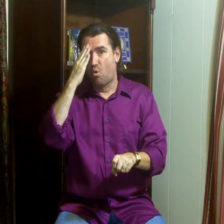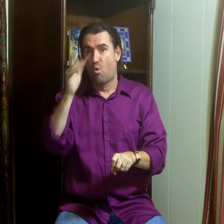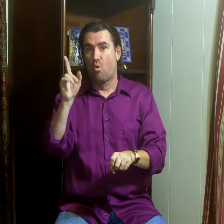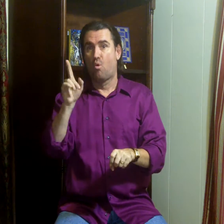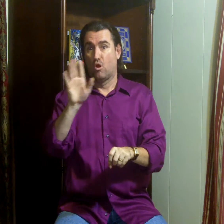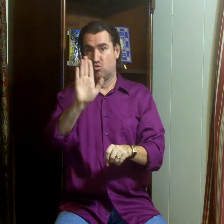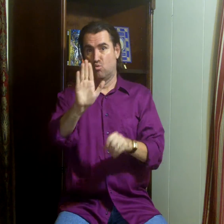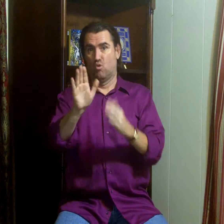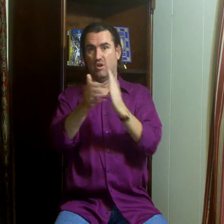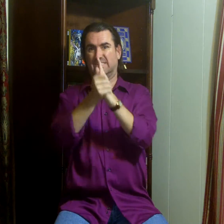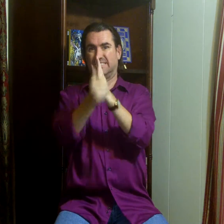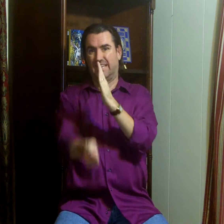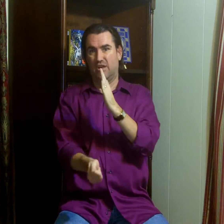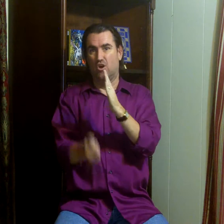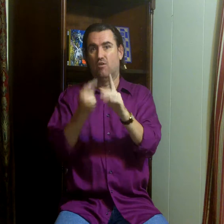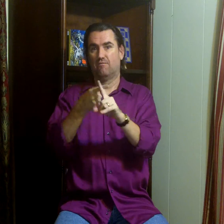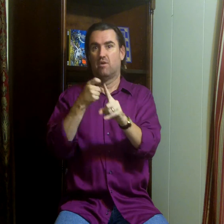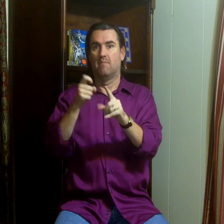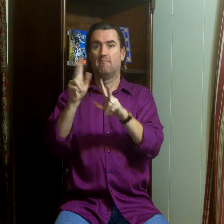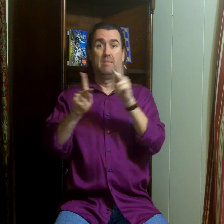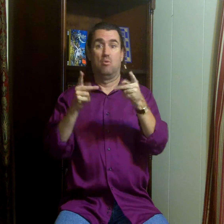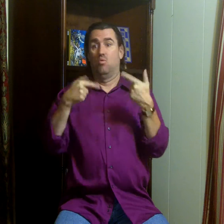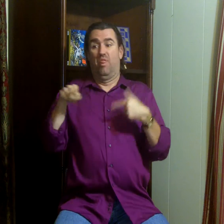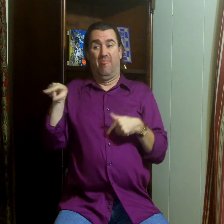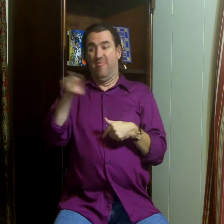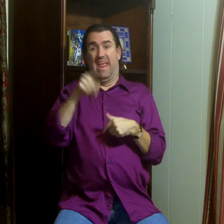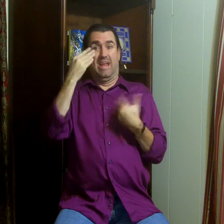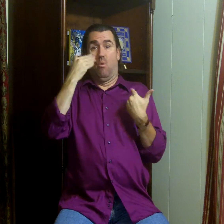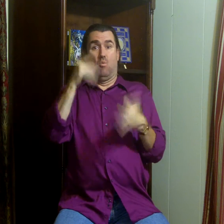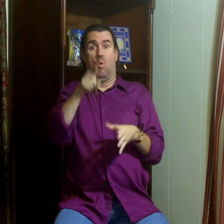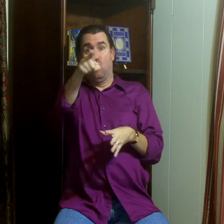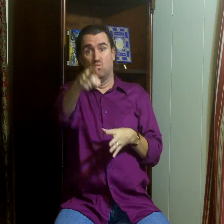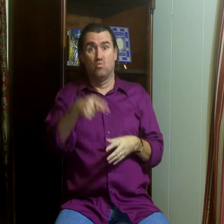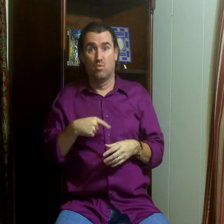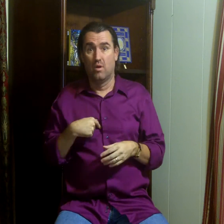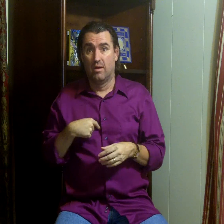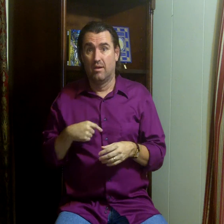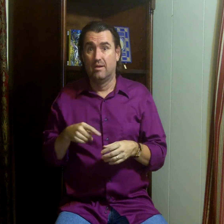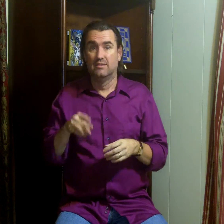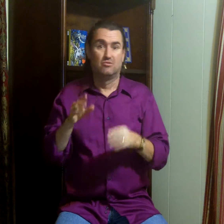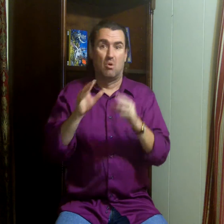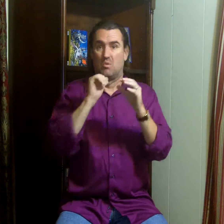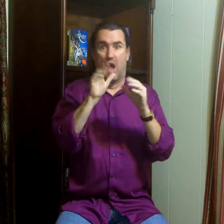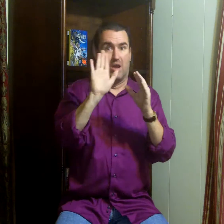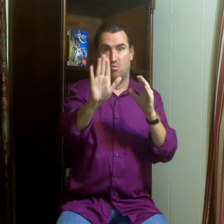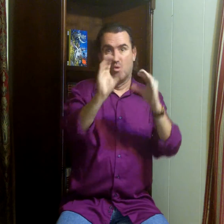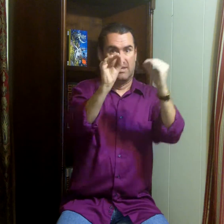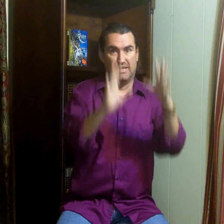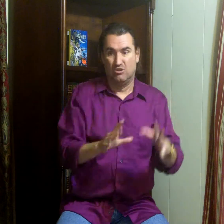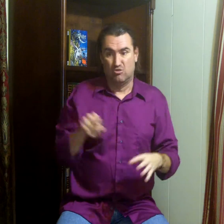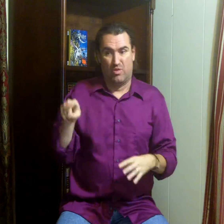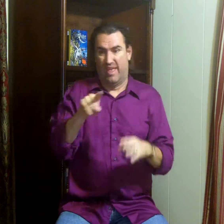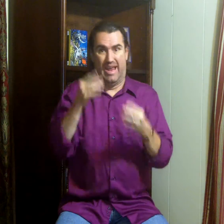qualified, how your signing level really is outside of how your instructors perceive you, because these are people who've never seen you